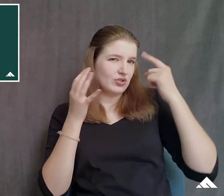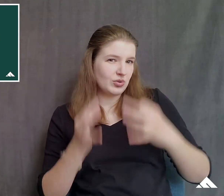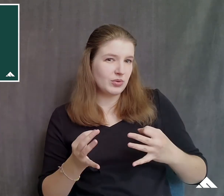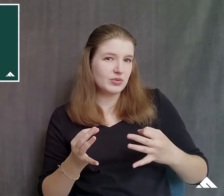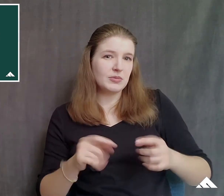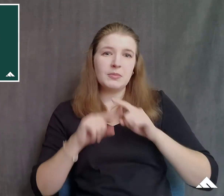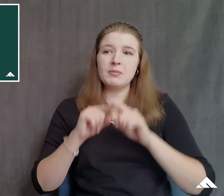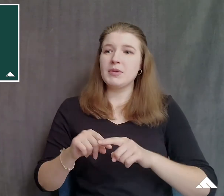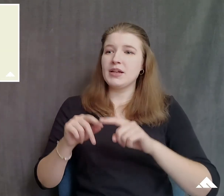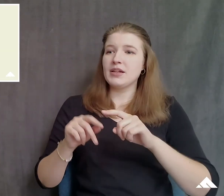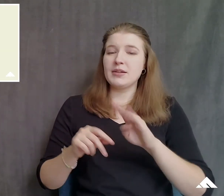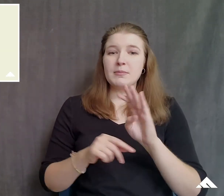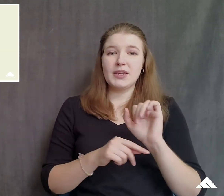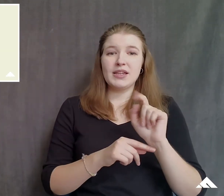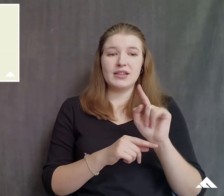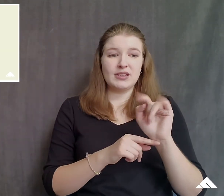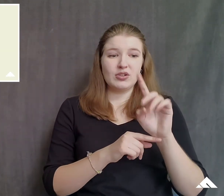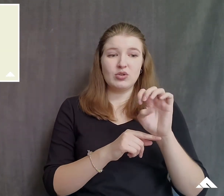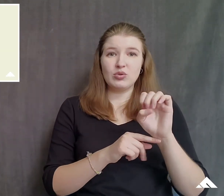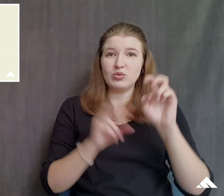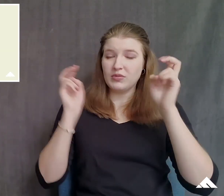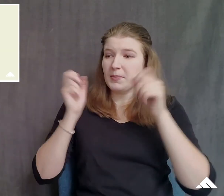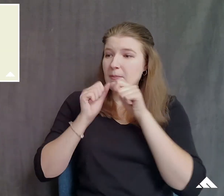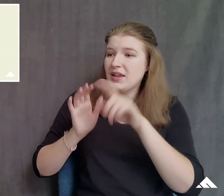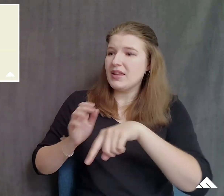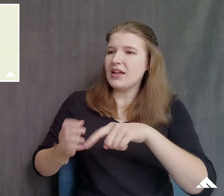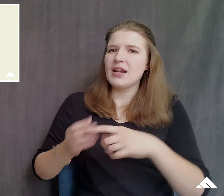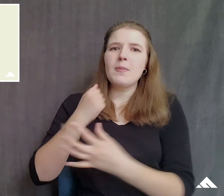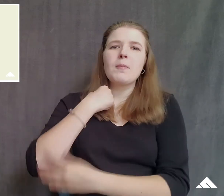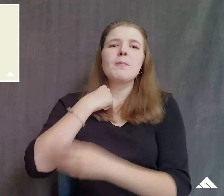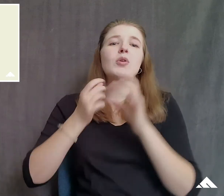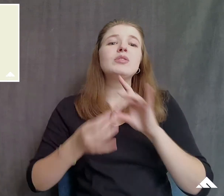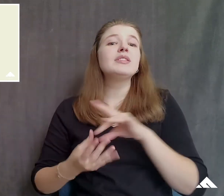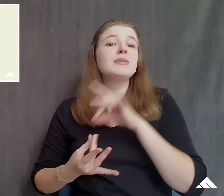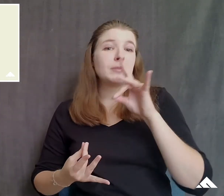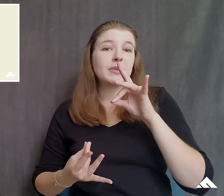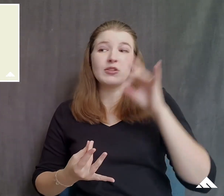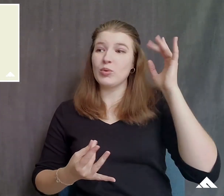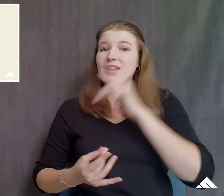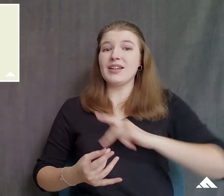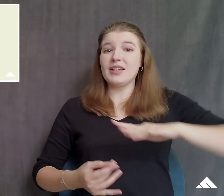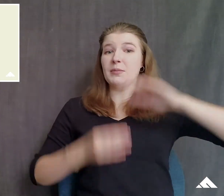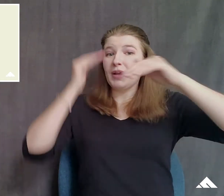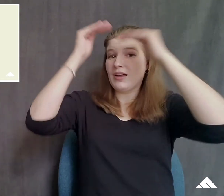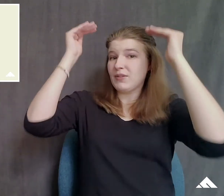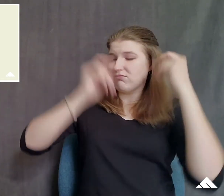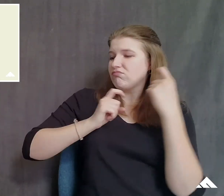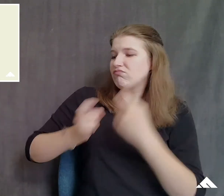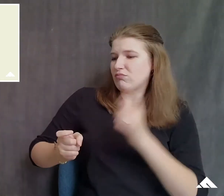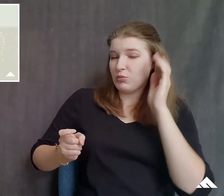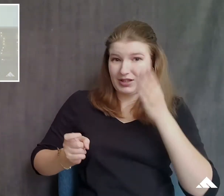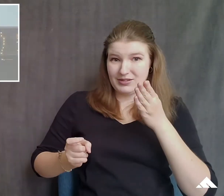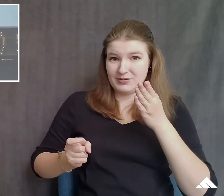Beatitude, blessed are the poor in spirit, for theirs is the kingdom of heaven. The poor in spirit is getting real about who we